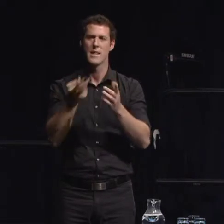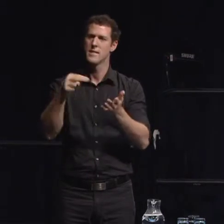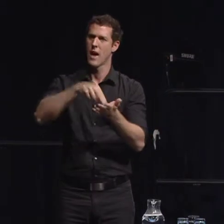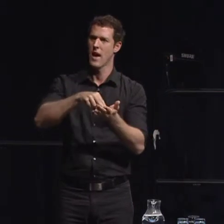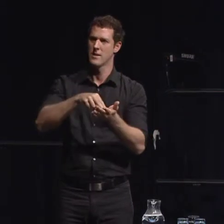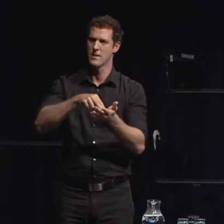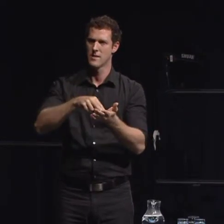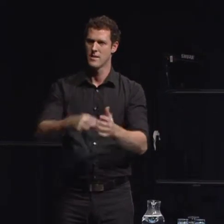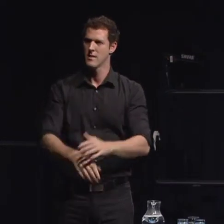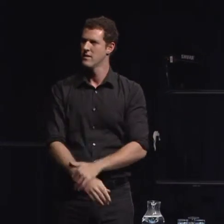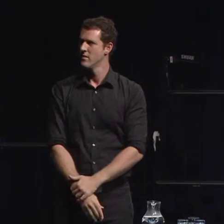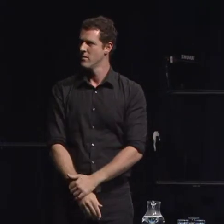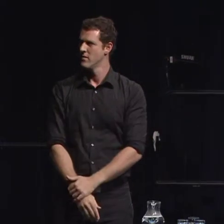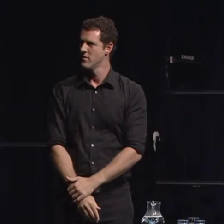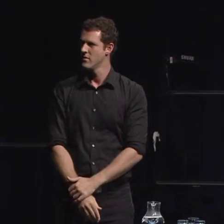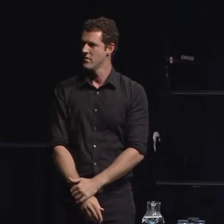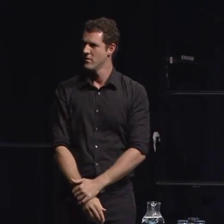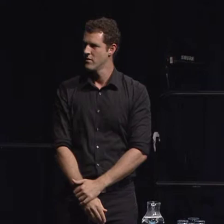stand.